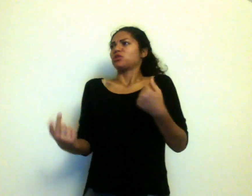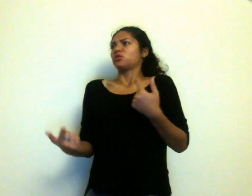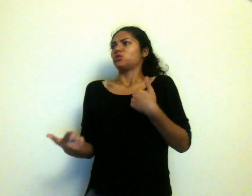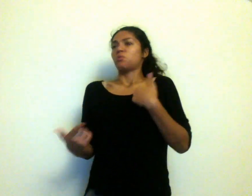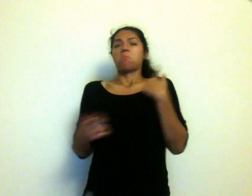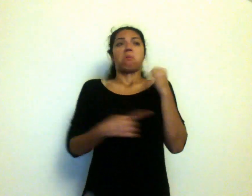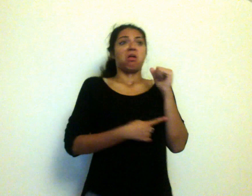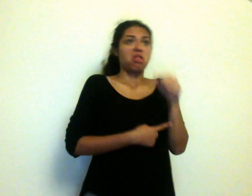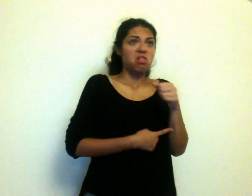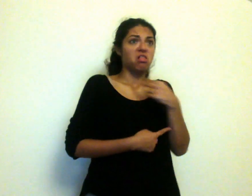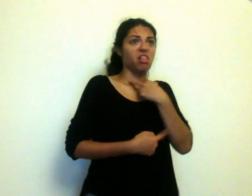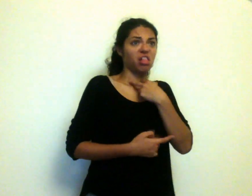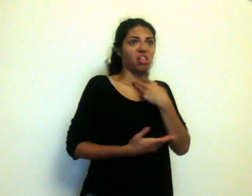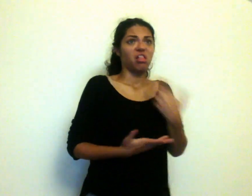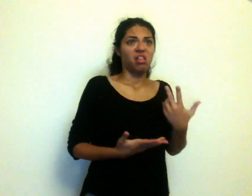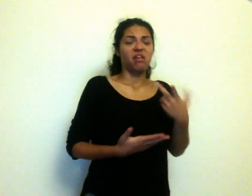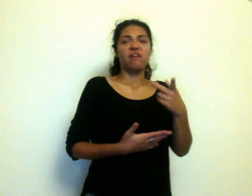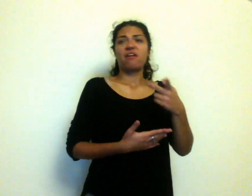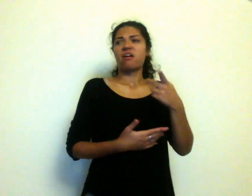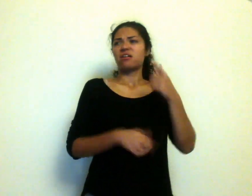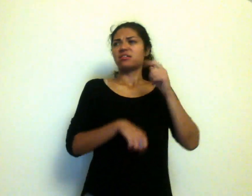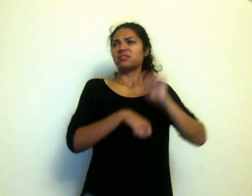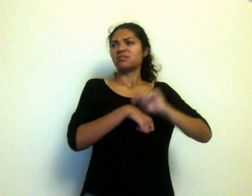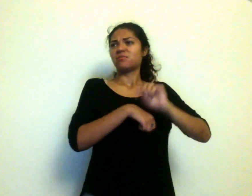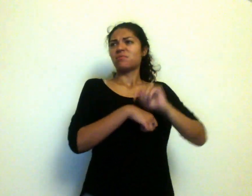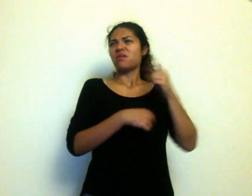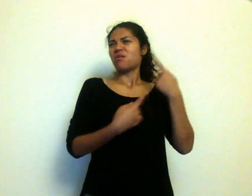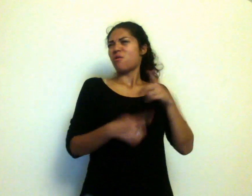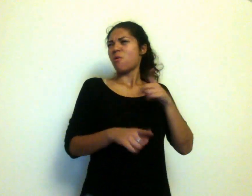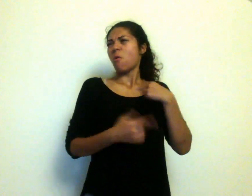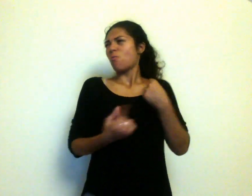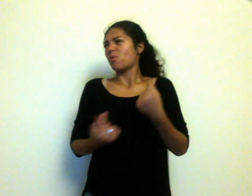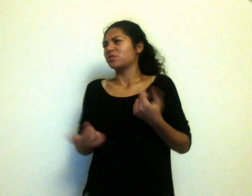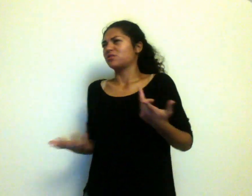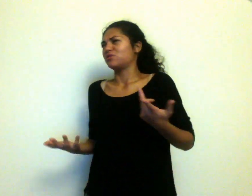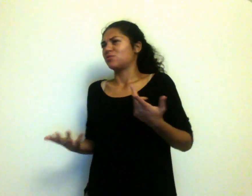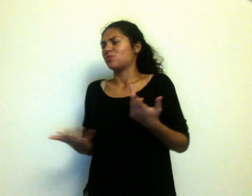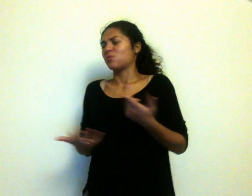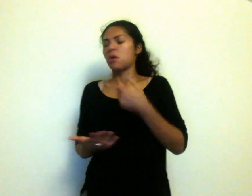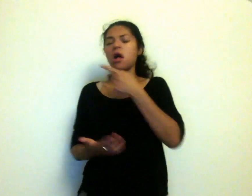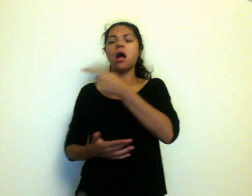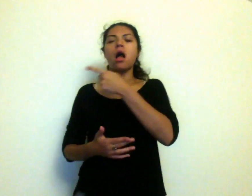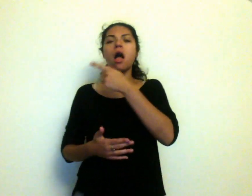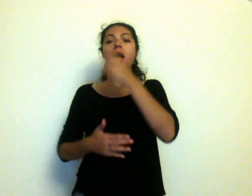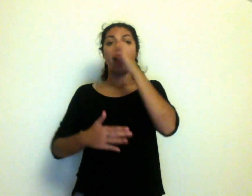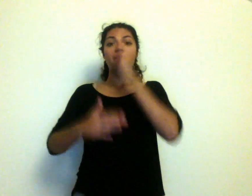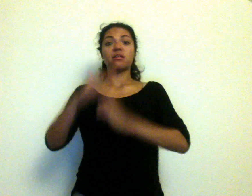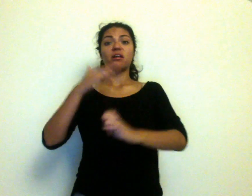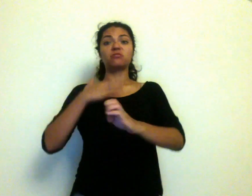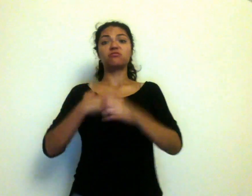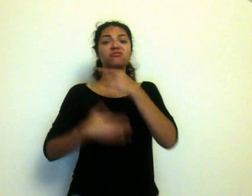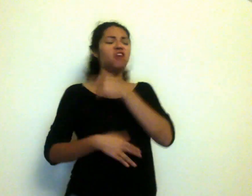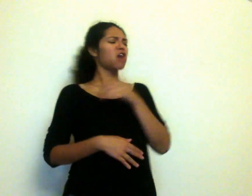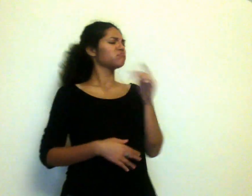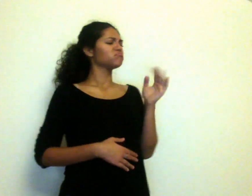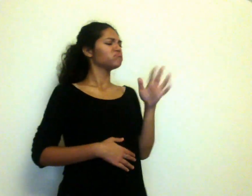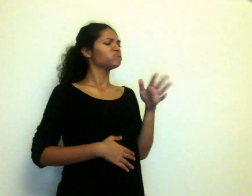to be there in the temple of Rimmon while my master is leaning on me? Elisha doesn't even answer the question directly, he just says to him, you go